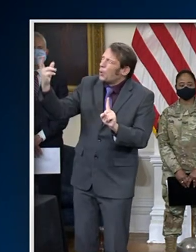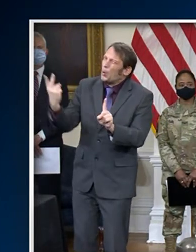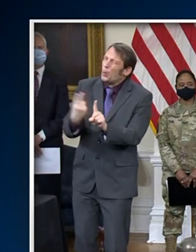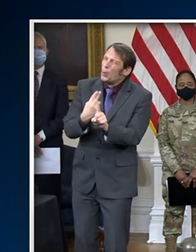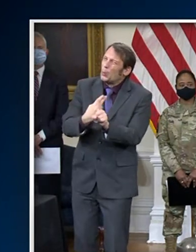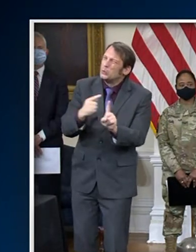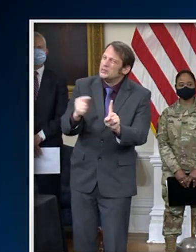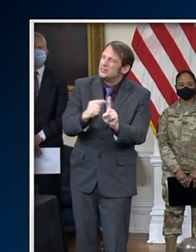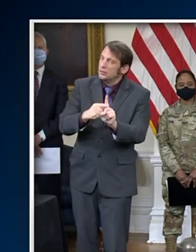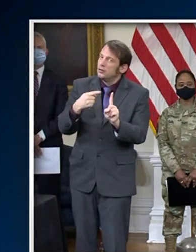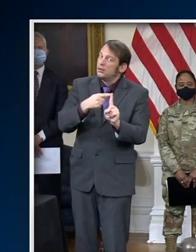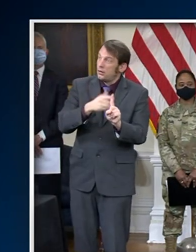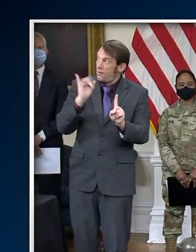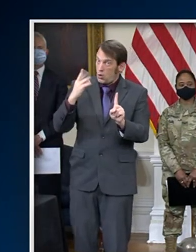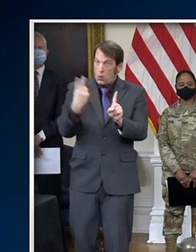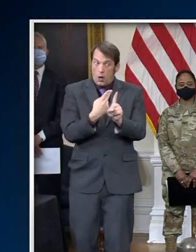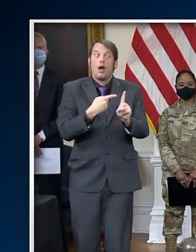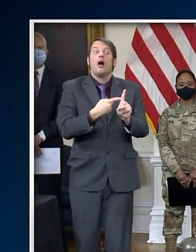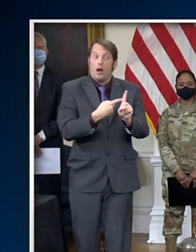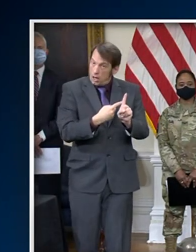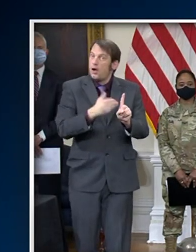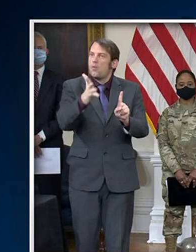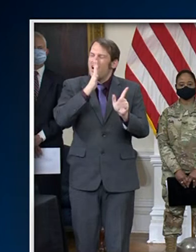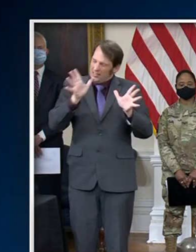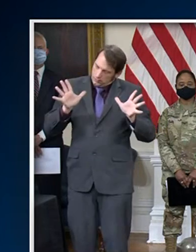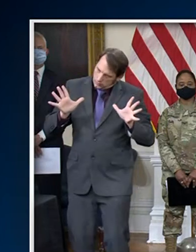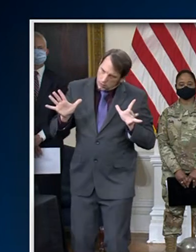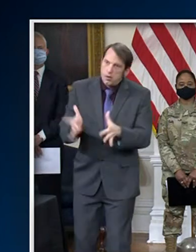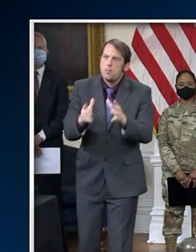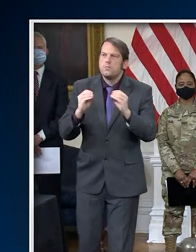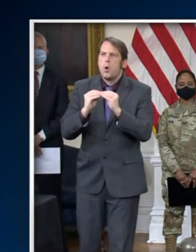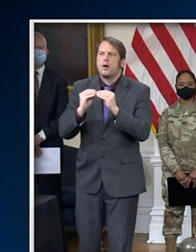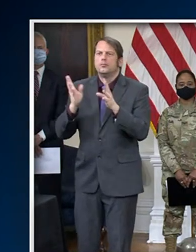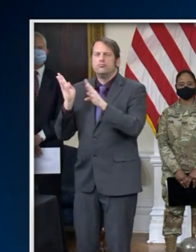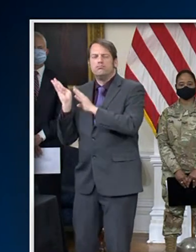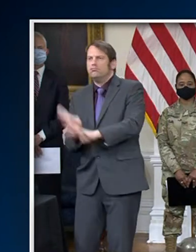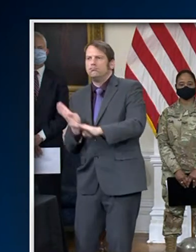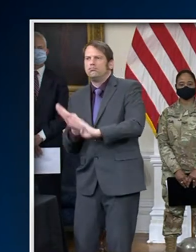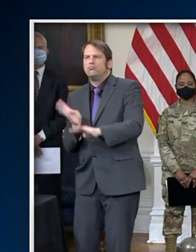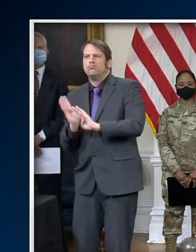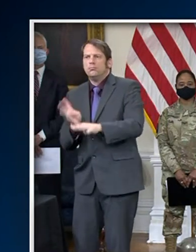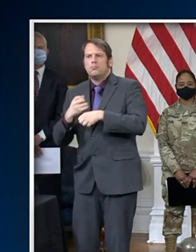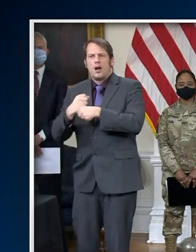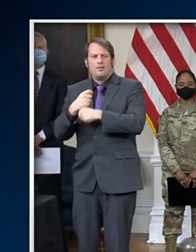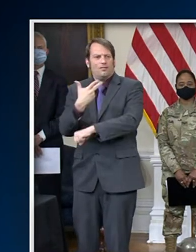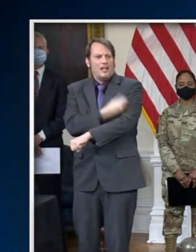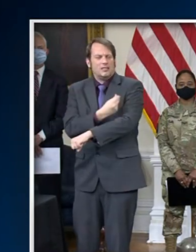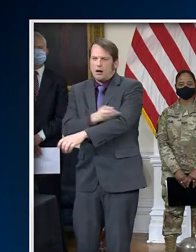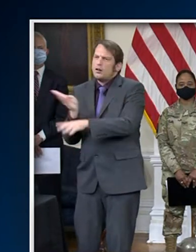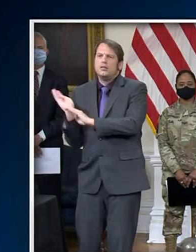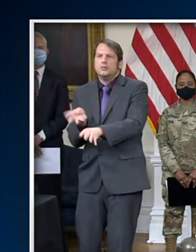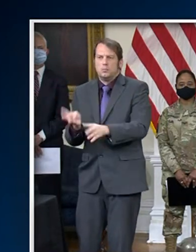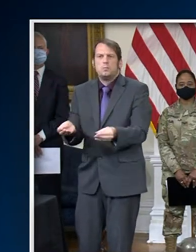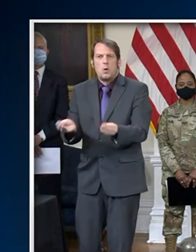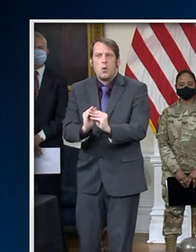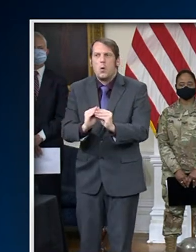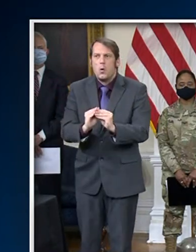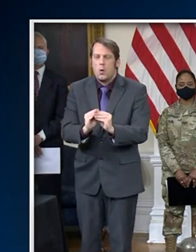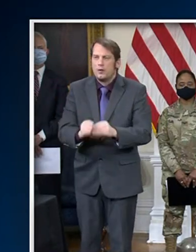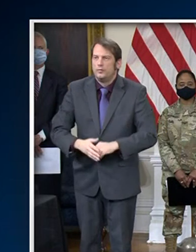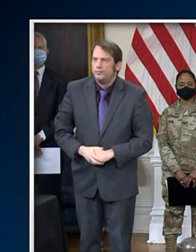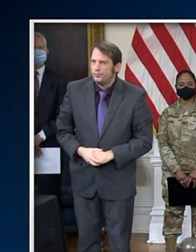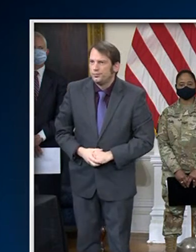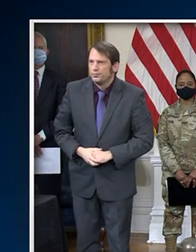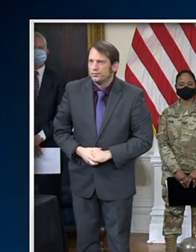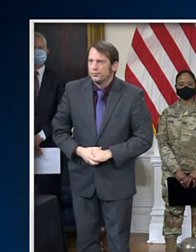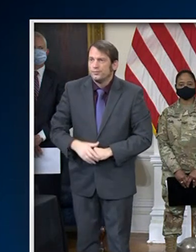and to get more pharmaceutical companies involved in manufacturing more vaccines. Yesterday, I